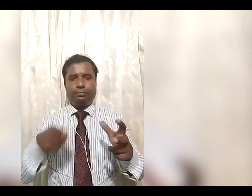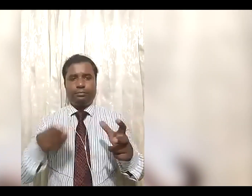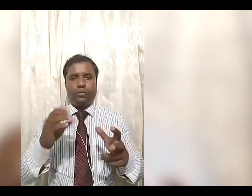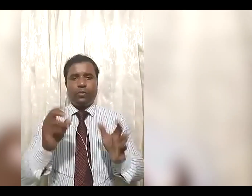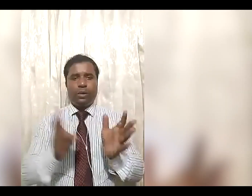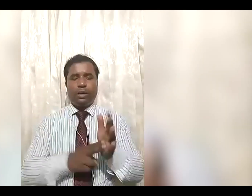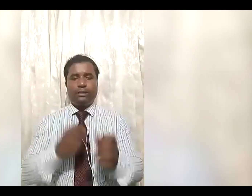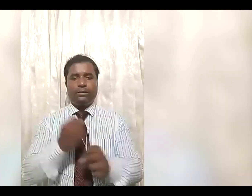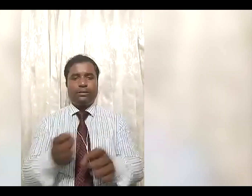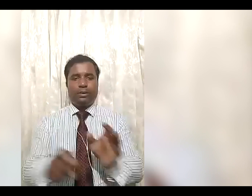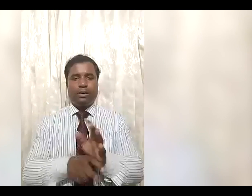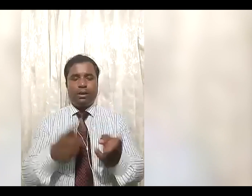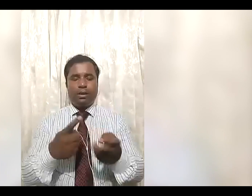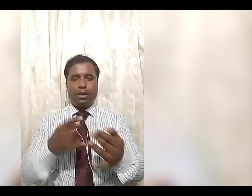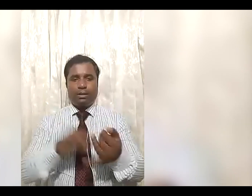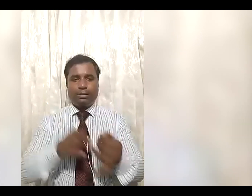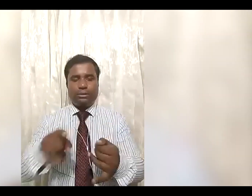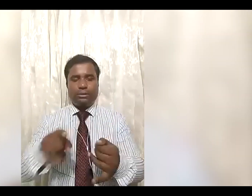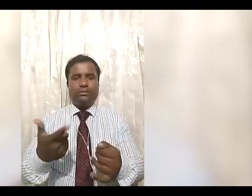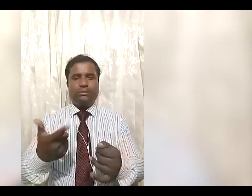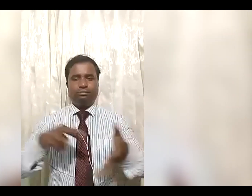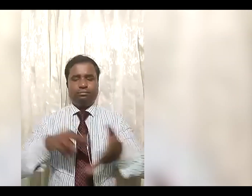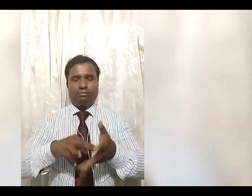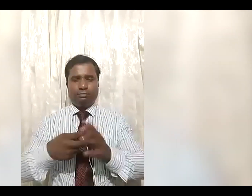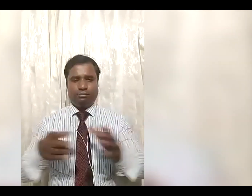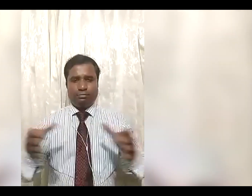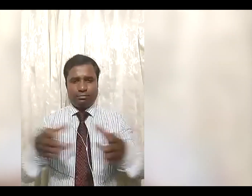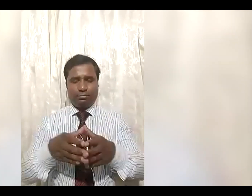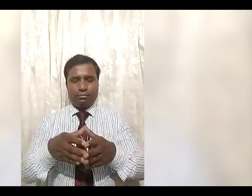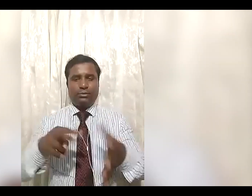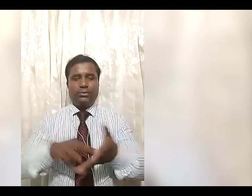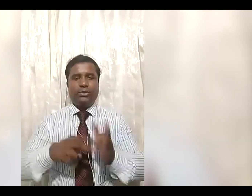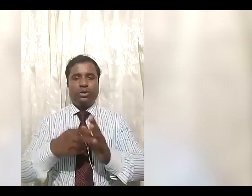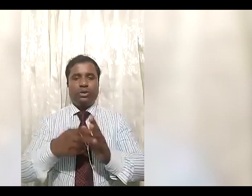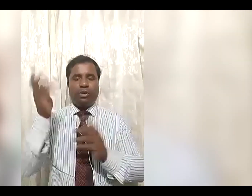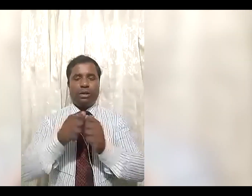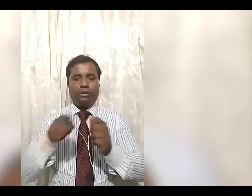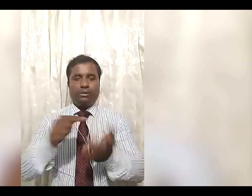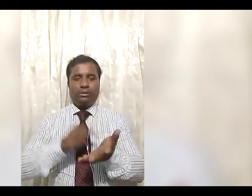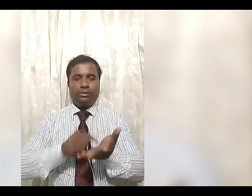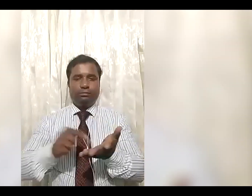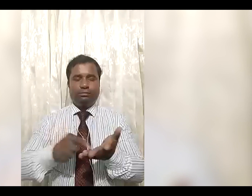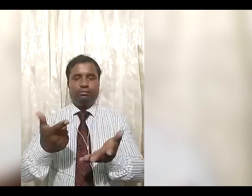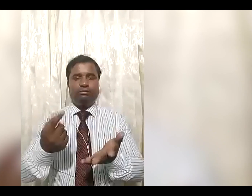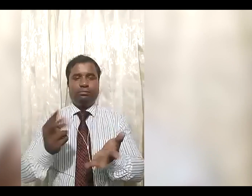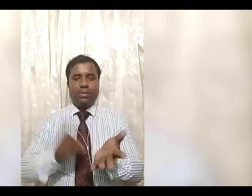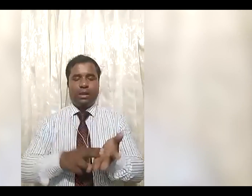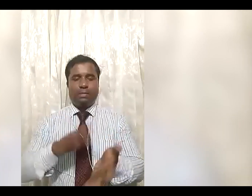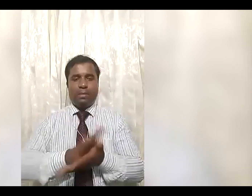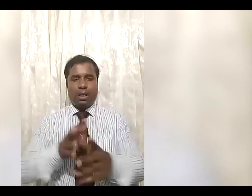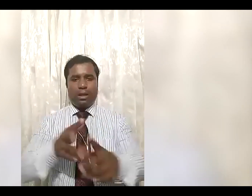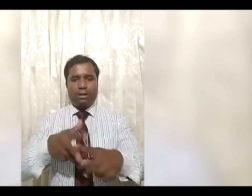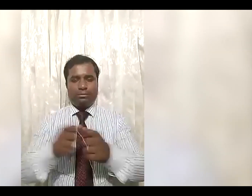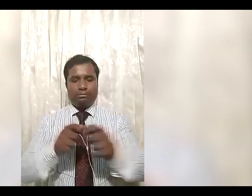the ADA is, you know, the gold star. Why do we need to also sign on to this UN mechanism?